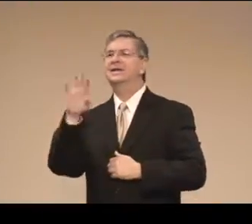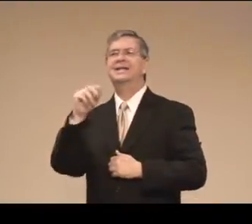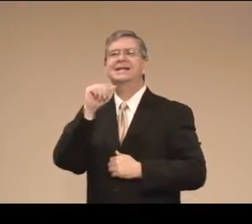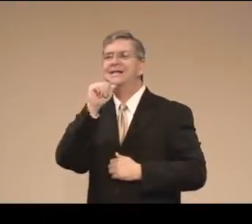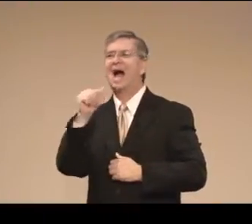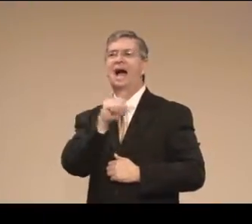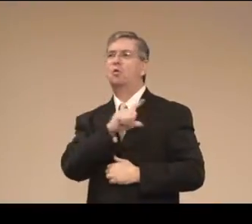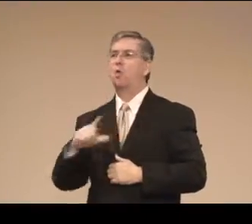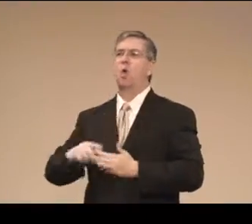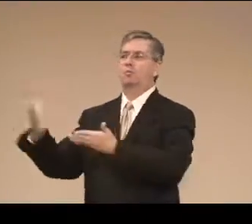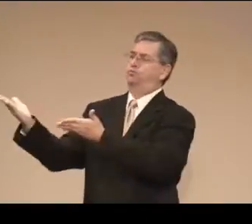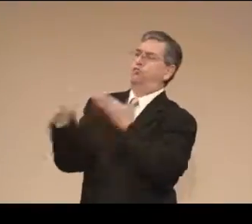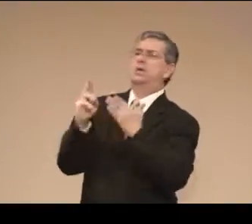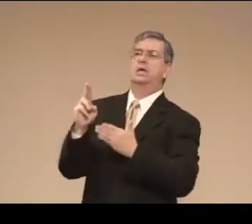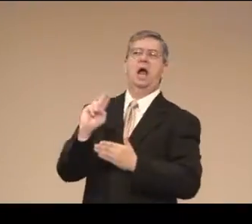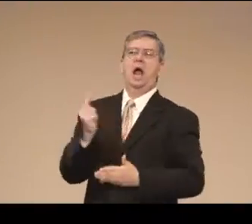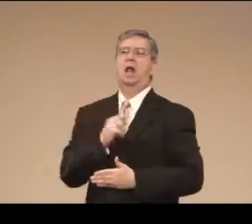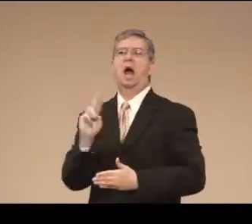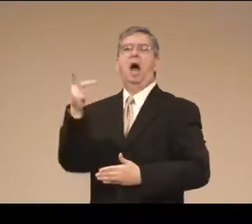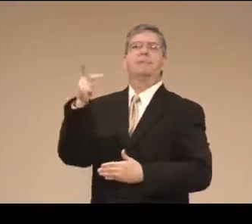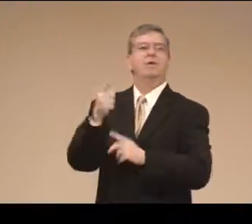the stories that had been passed down generationally,